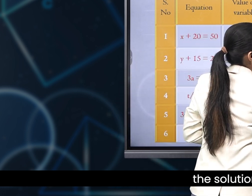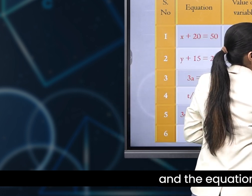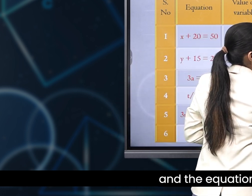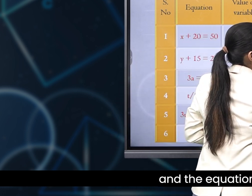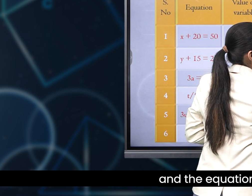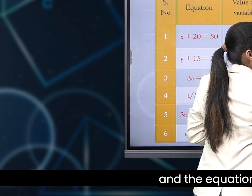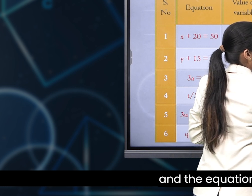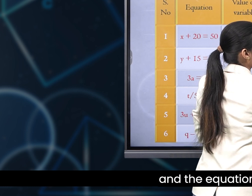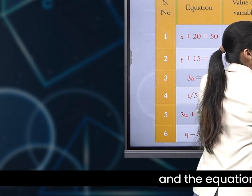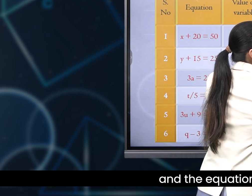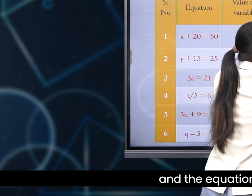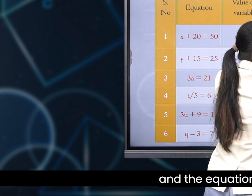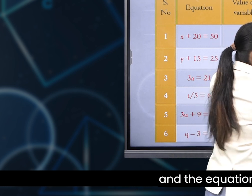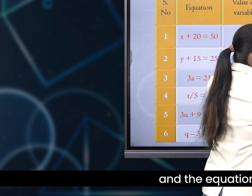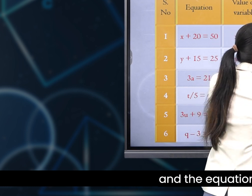and the equation is satisfied.